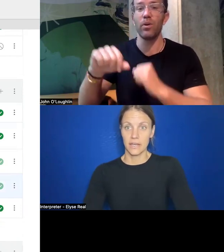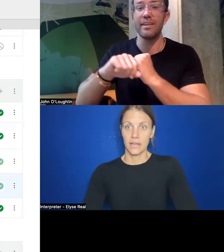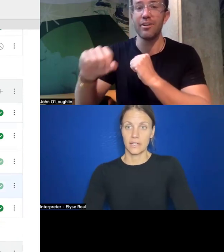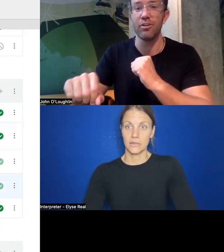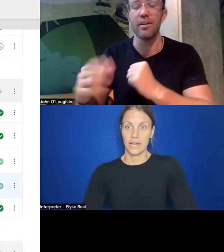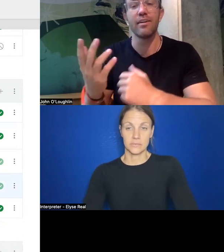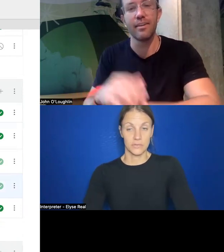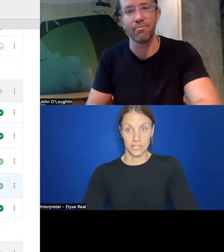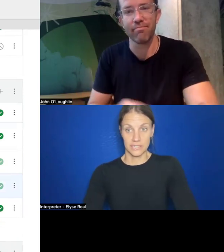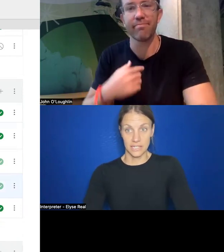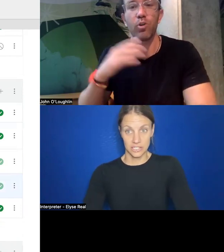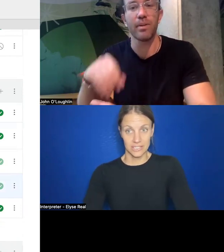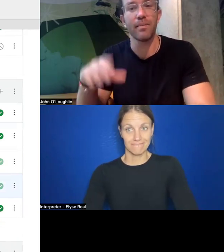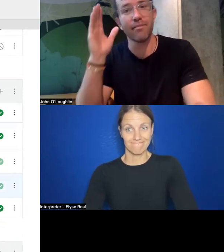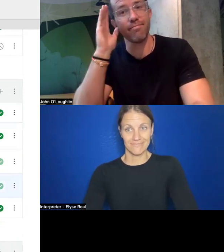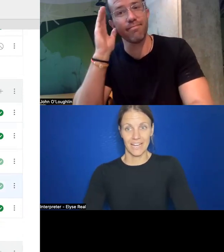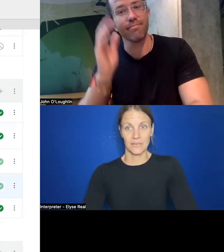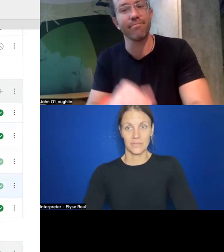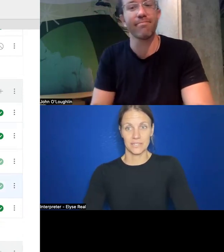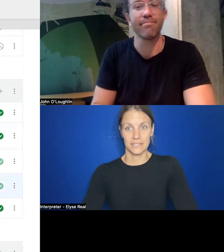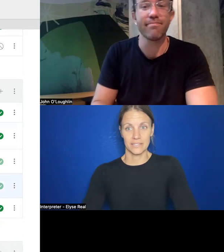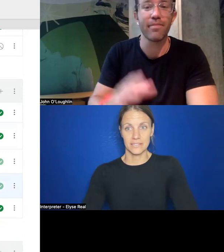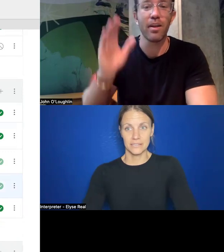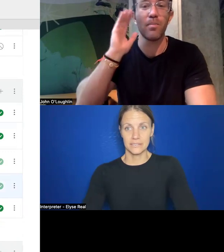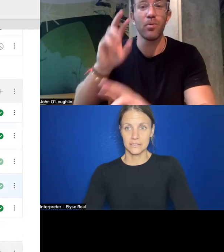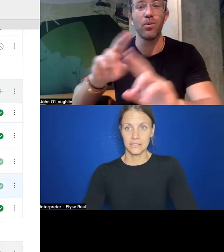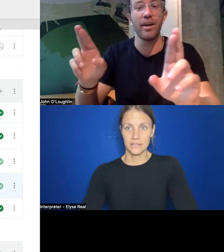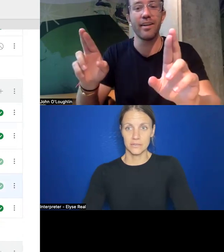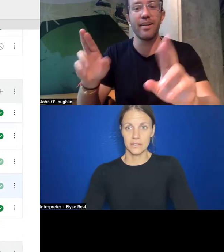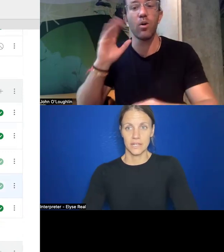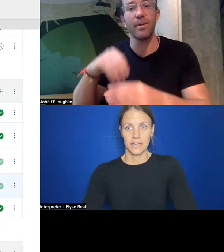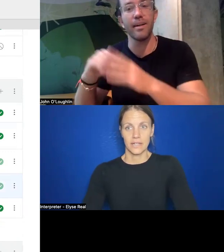say, and you ask me for an extension, I will,